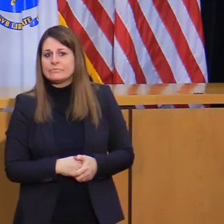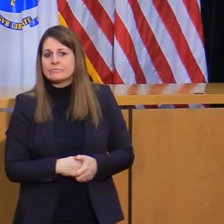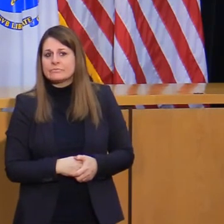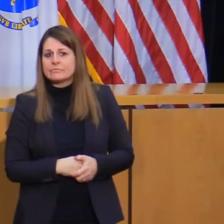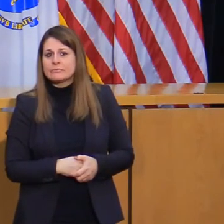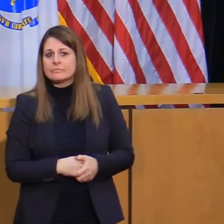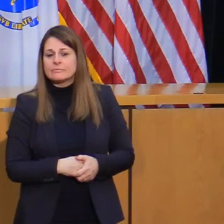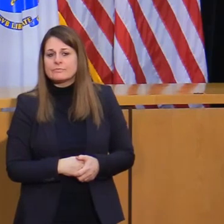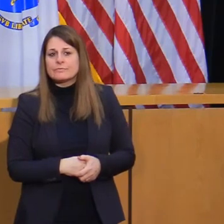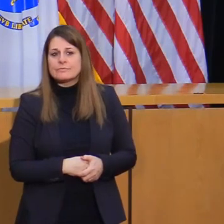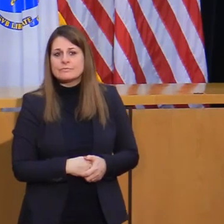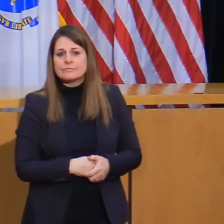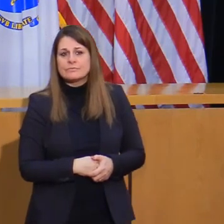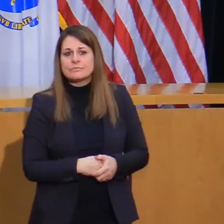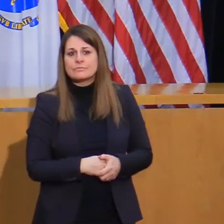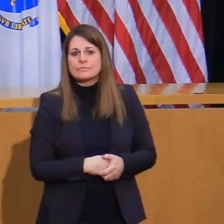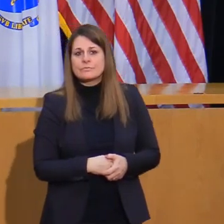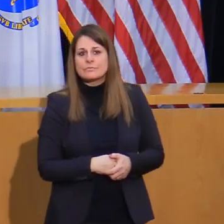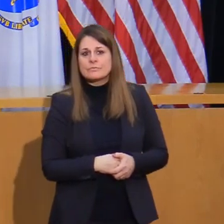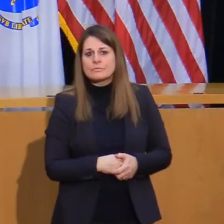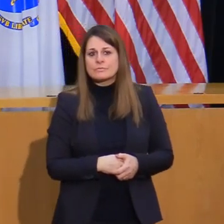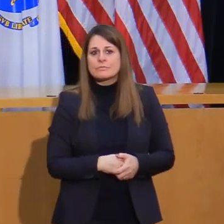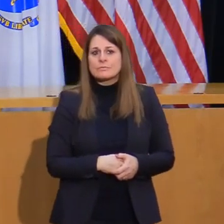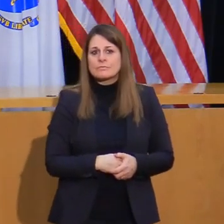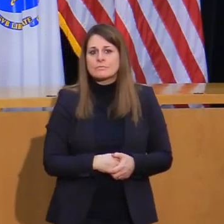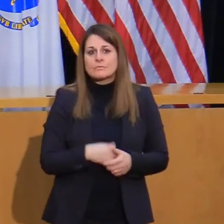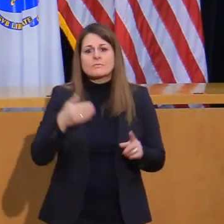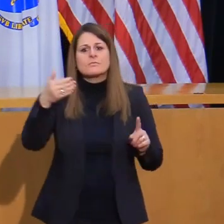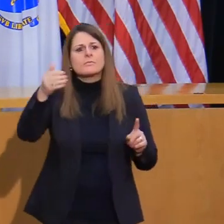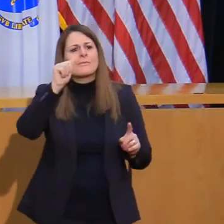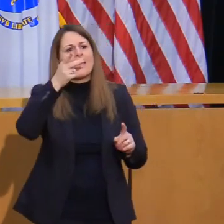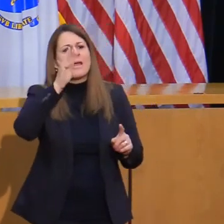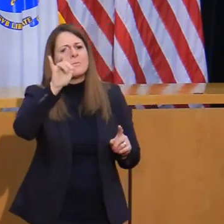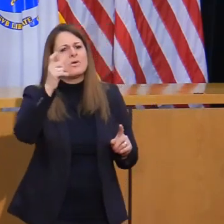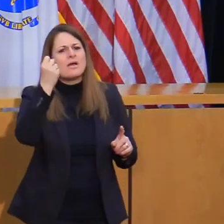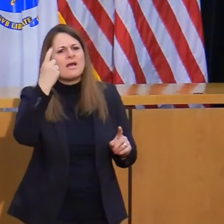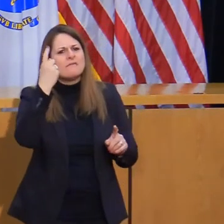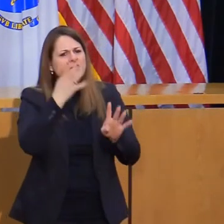hearing anything on those lines? Are you concerned that it's taking this long? I talked to,